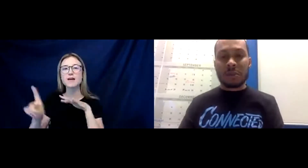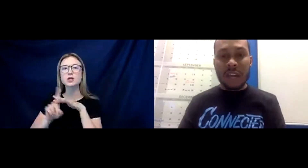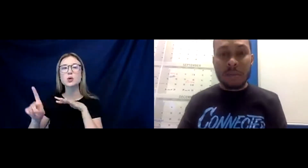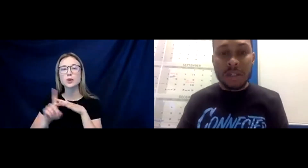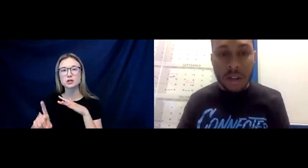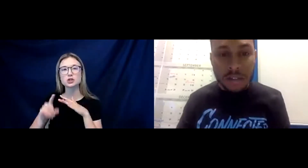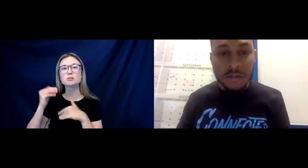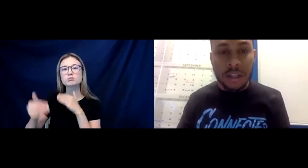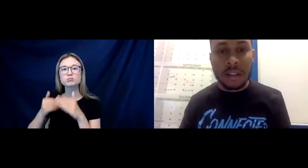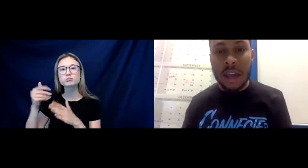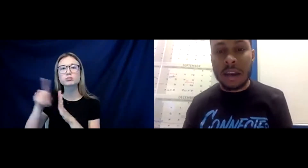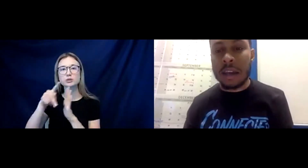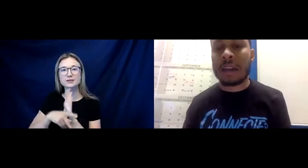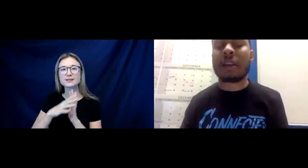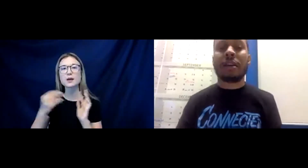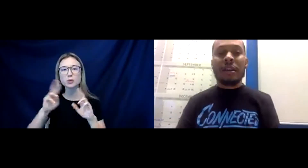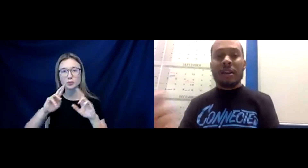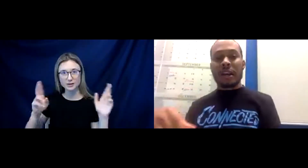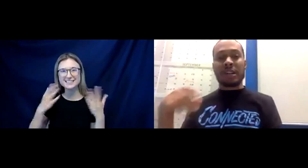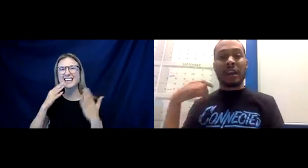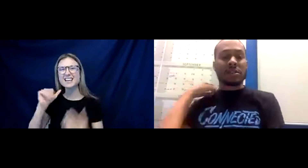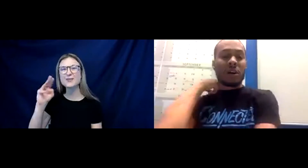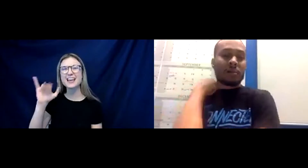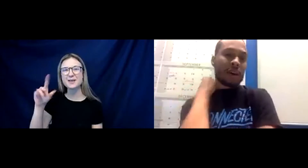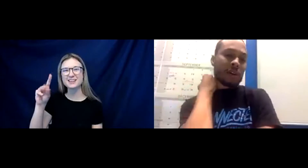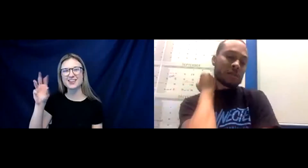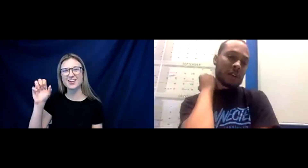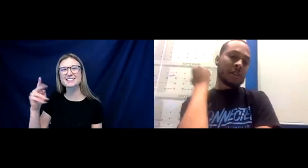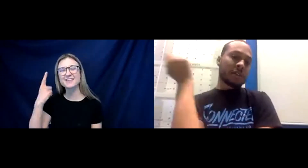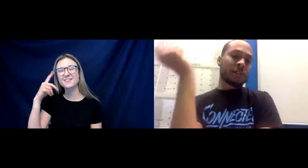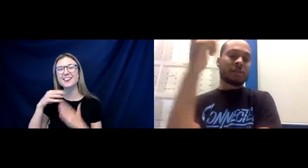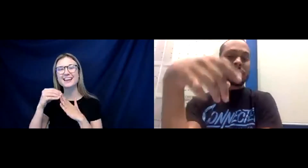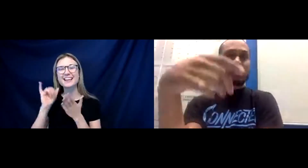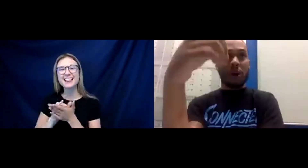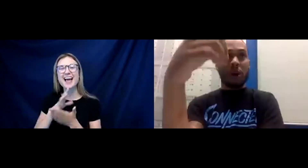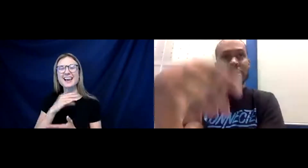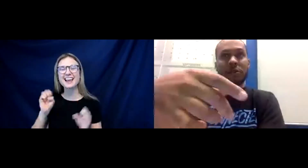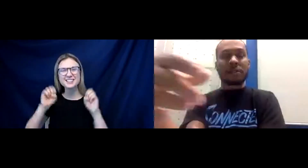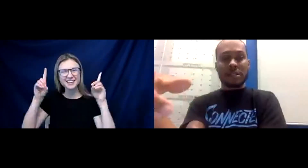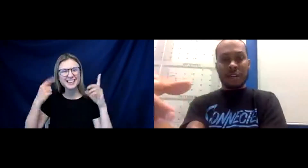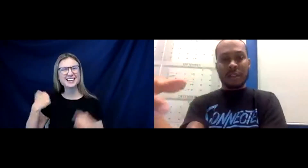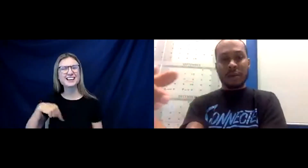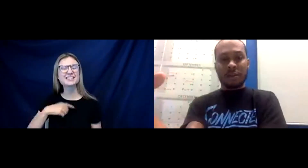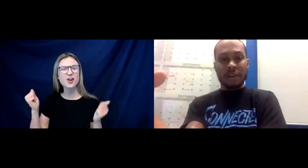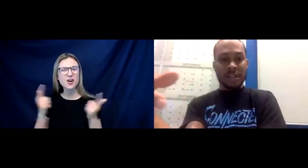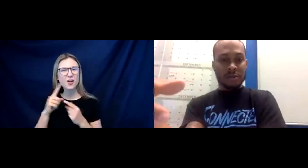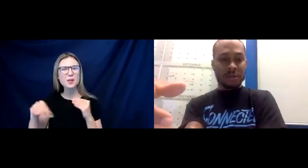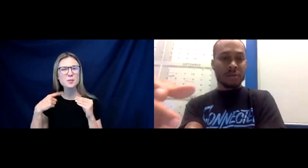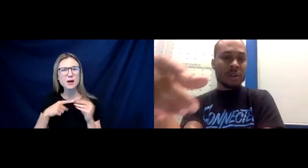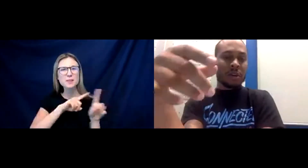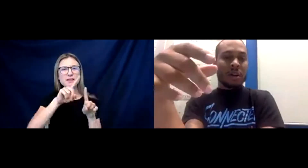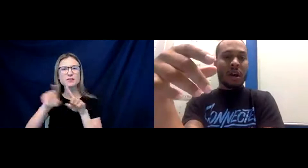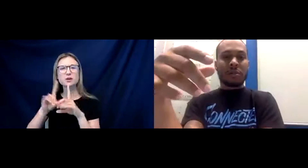to Miss Amy Dawson for leading that and educating us all about the different departments throughout the state that we can reach out